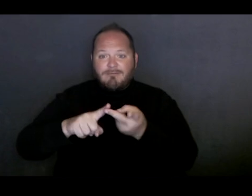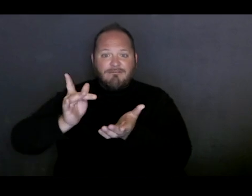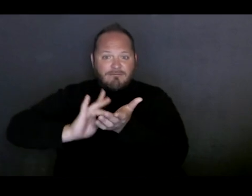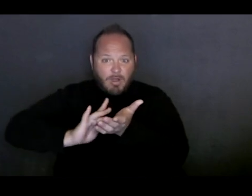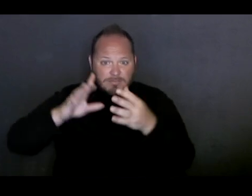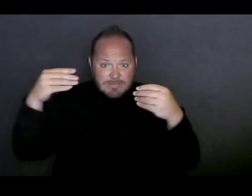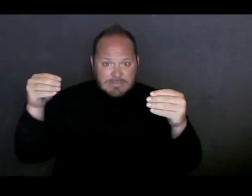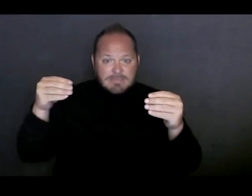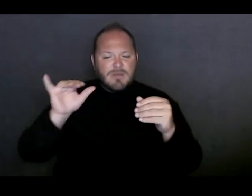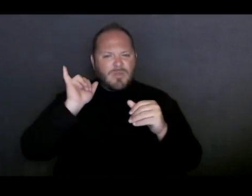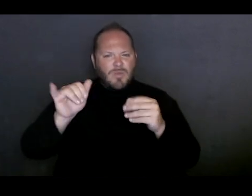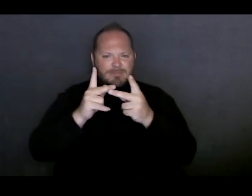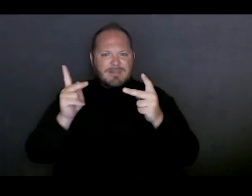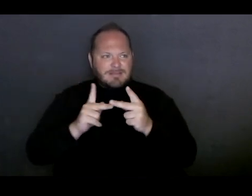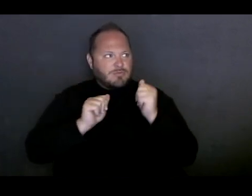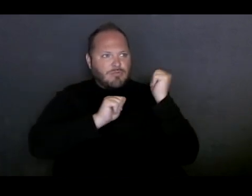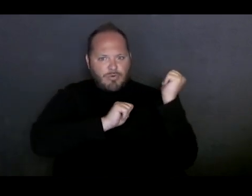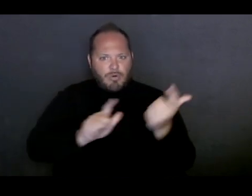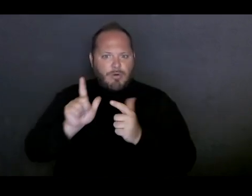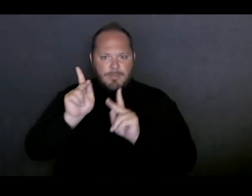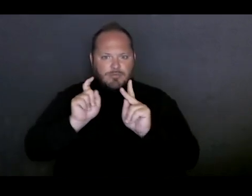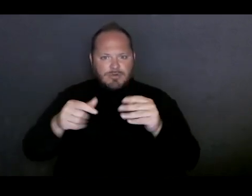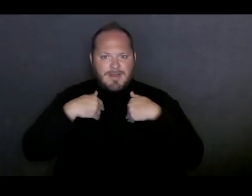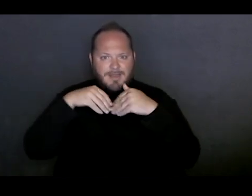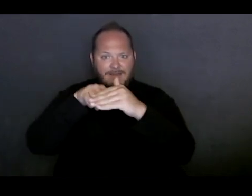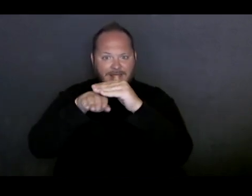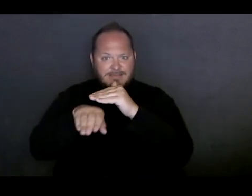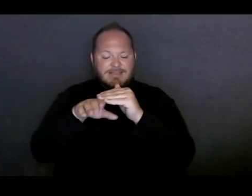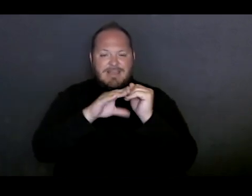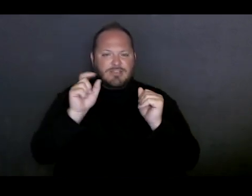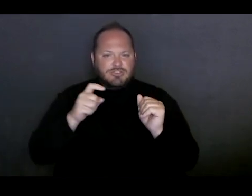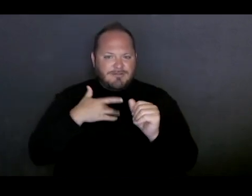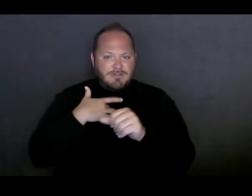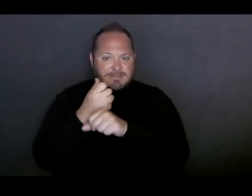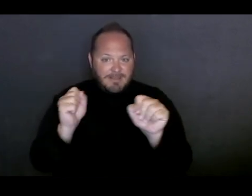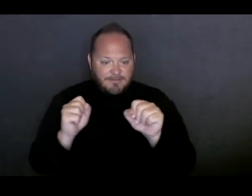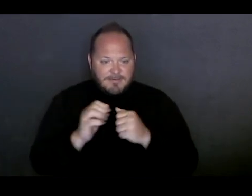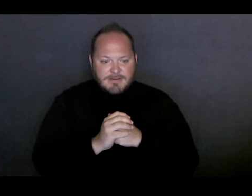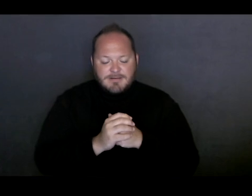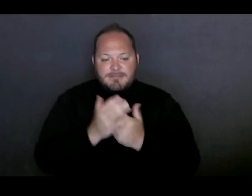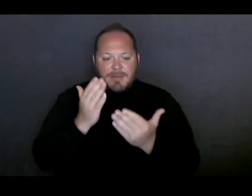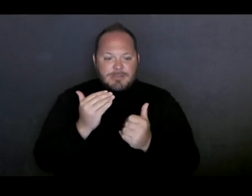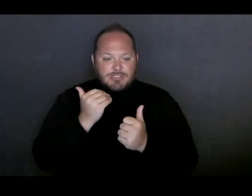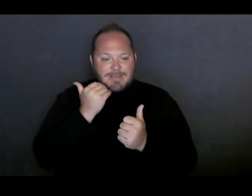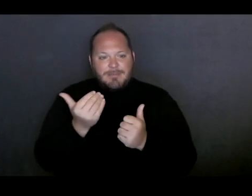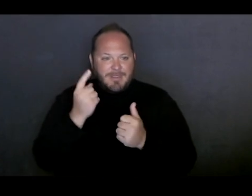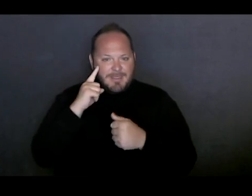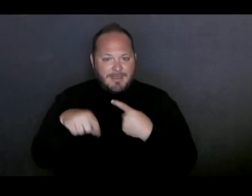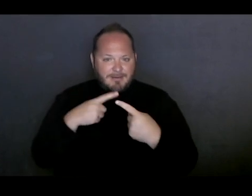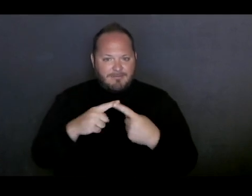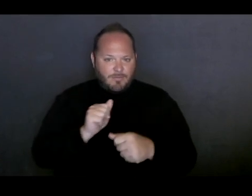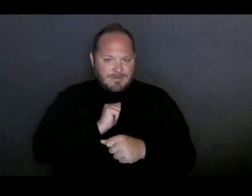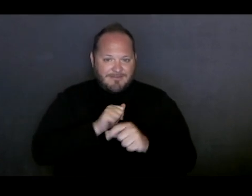so it is a shame to think of oneself as a potential accessibility issue, but that's just how diseases work like